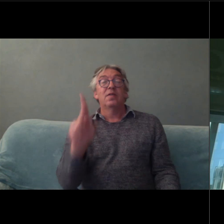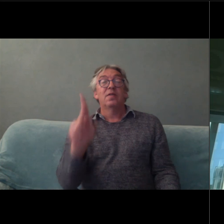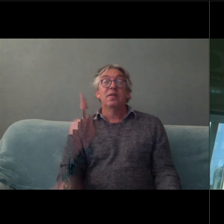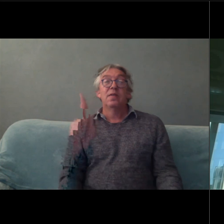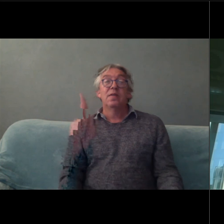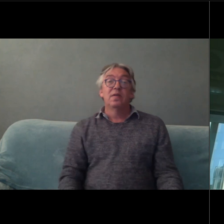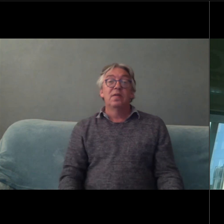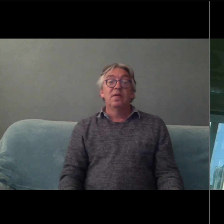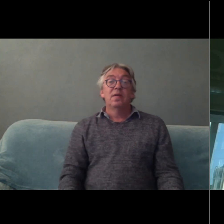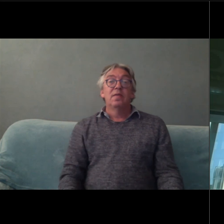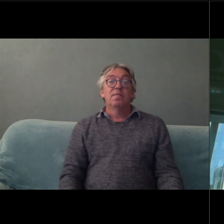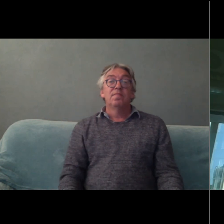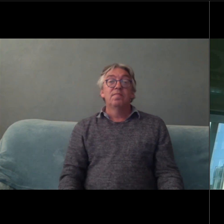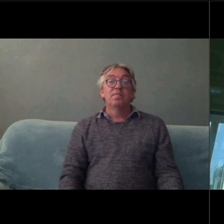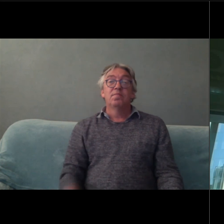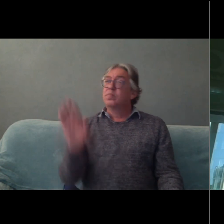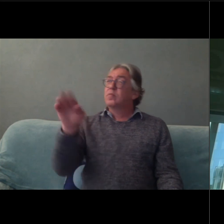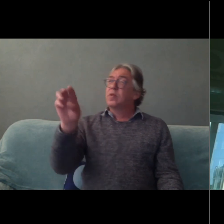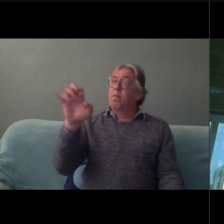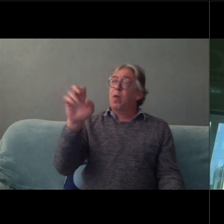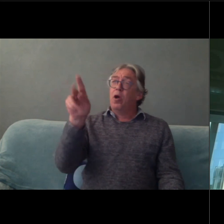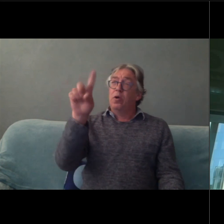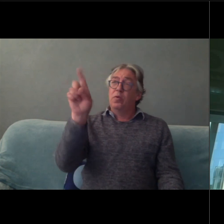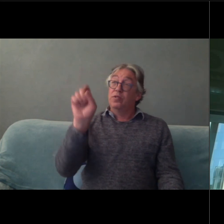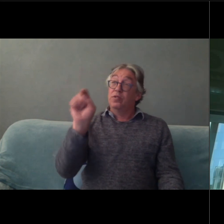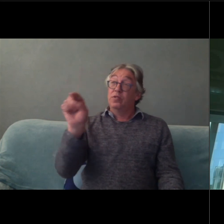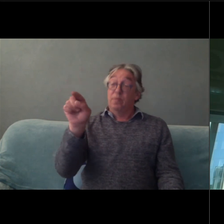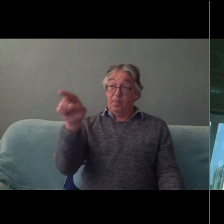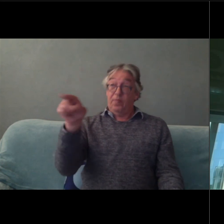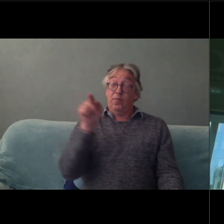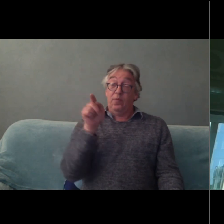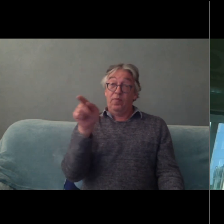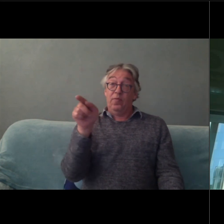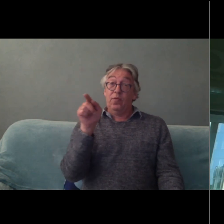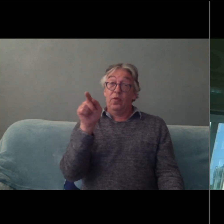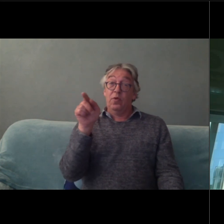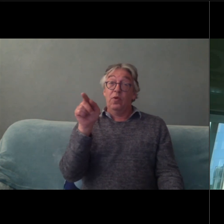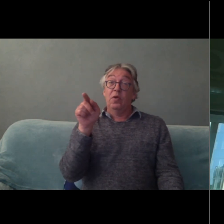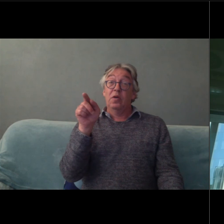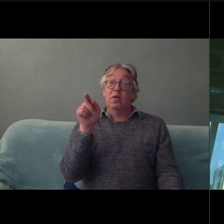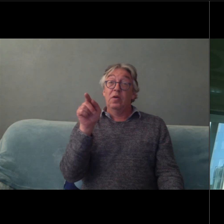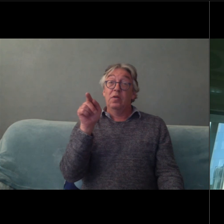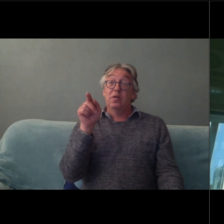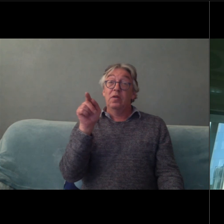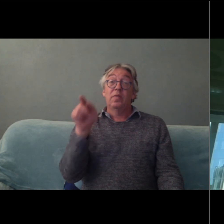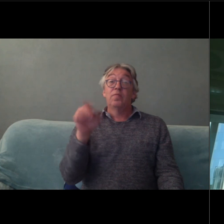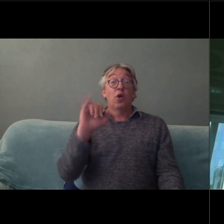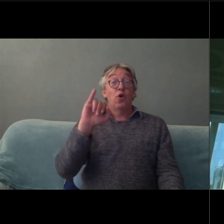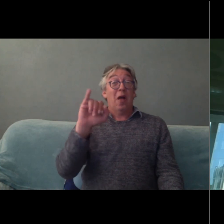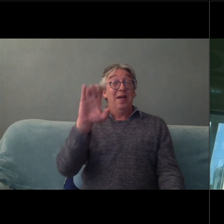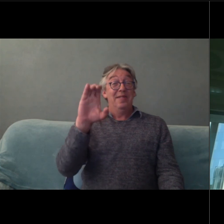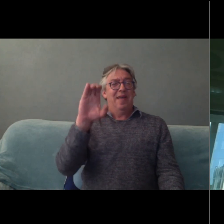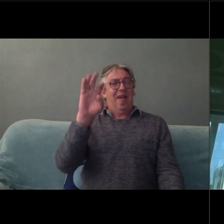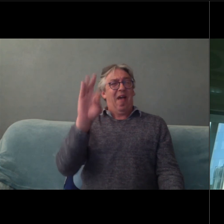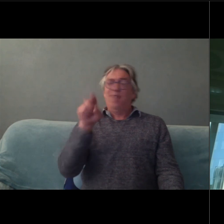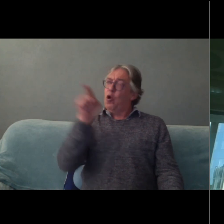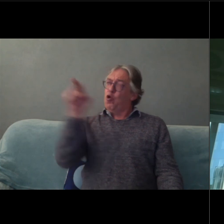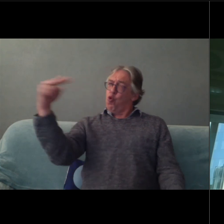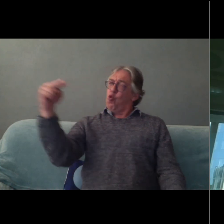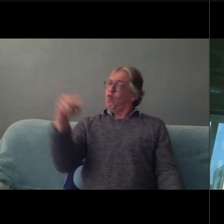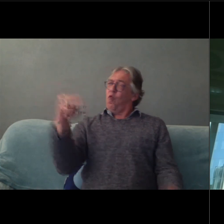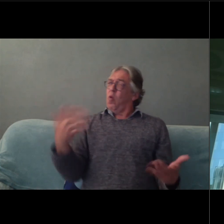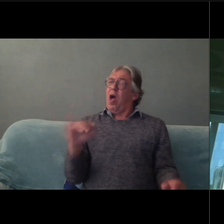is, do you have any concerns about the use of ICF, so the International Classification of